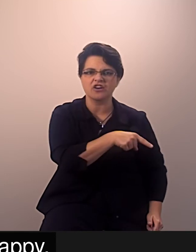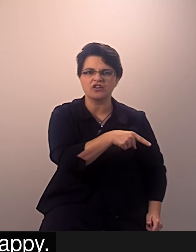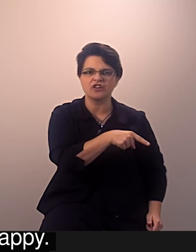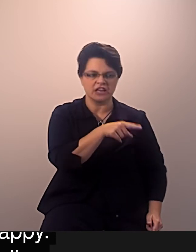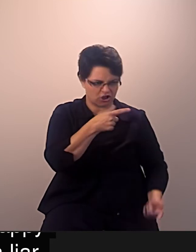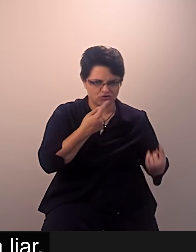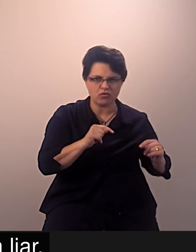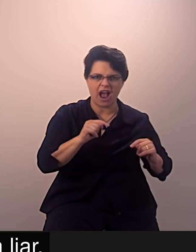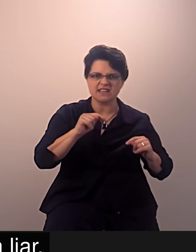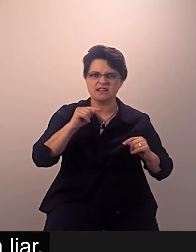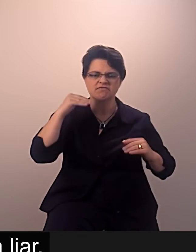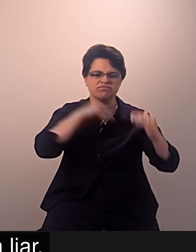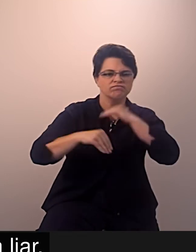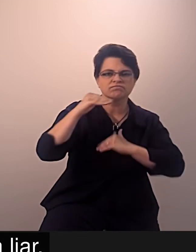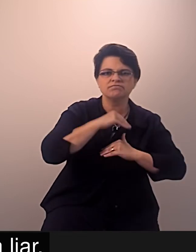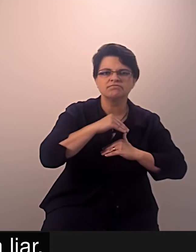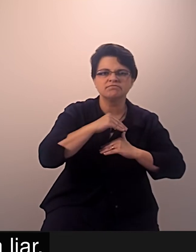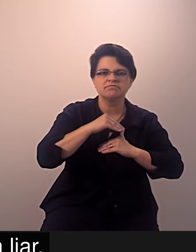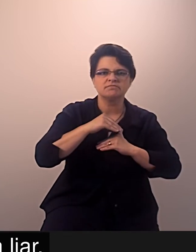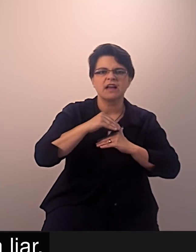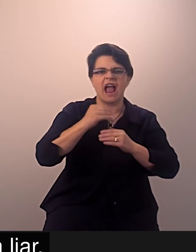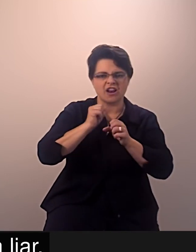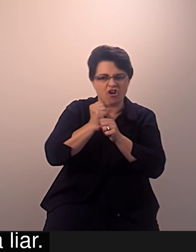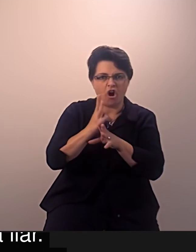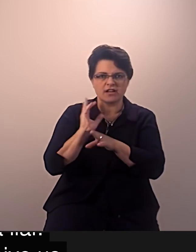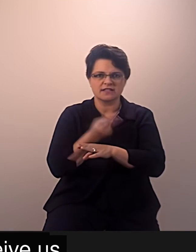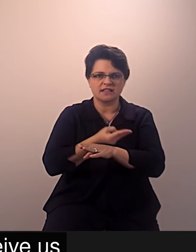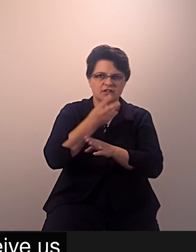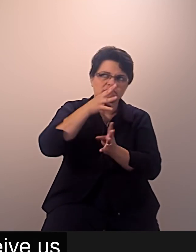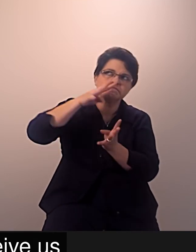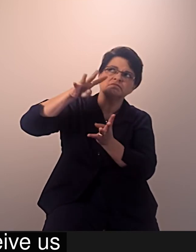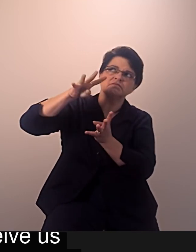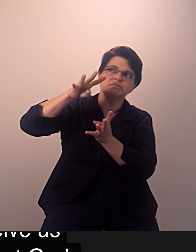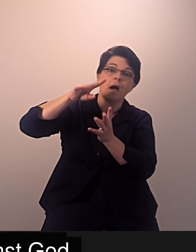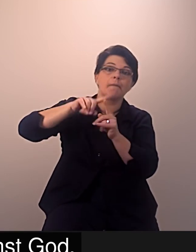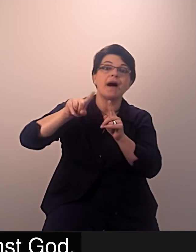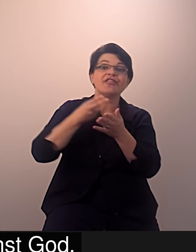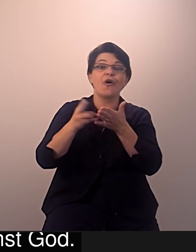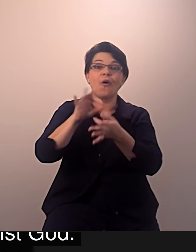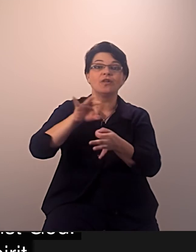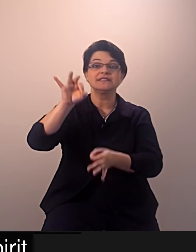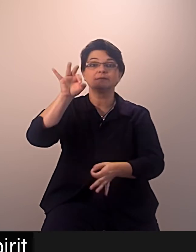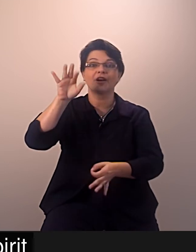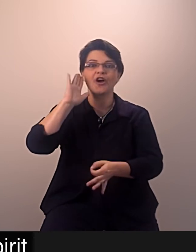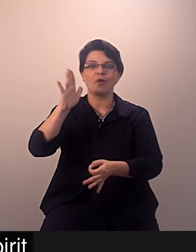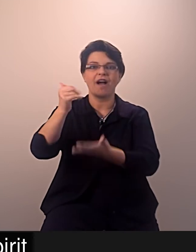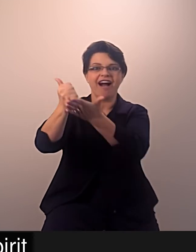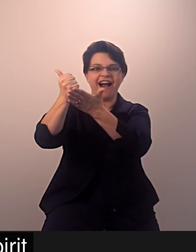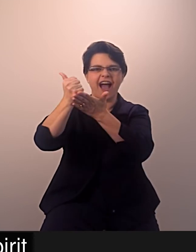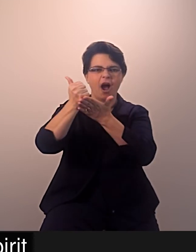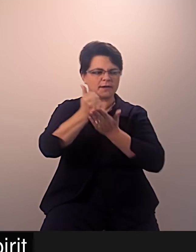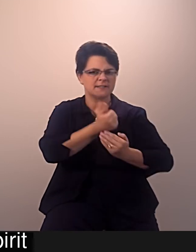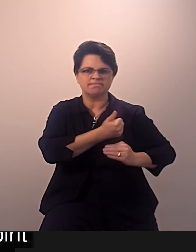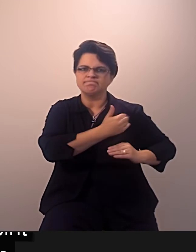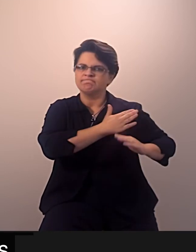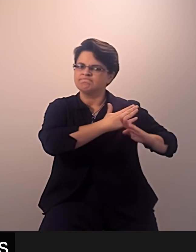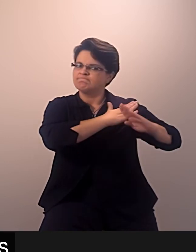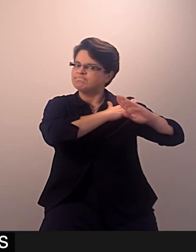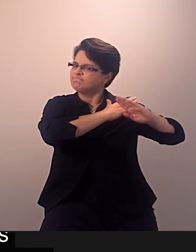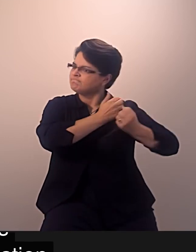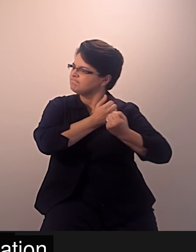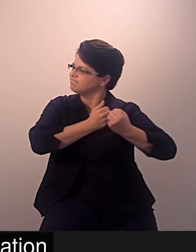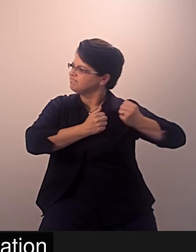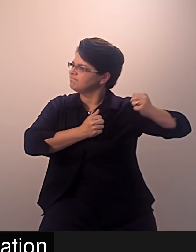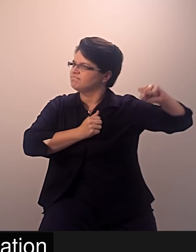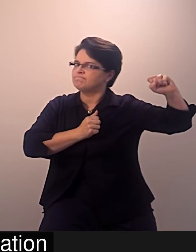to deceive us and turn us against God. The Holy Spirit will help us to resist temptation when